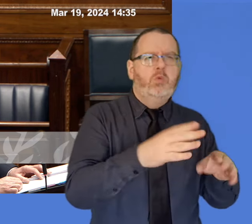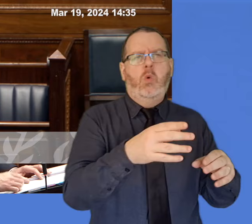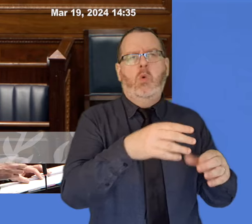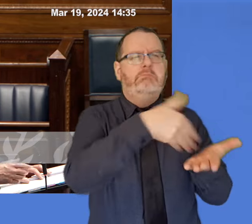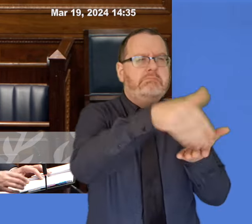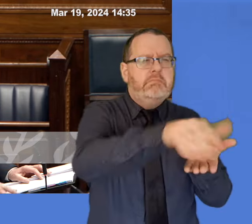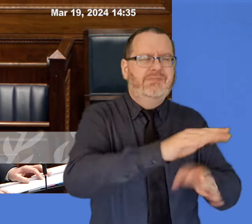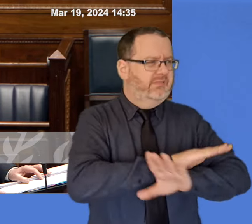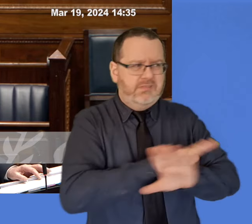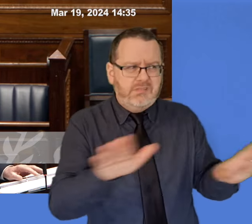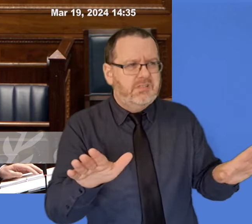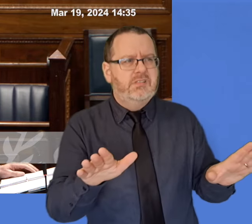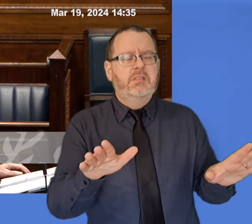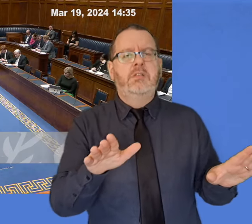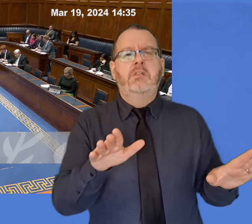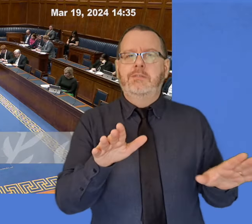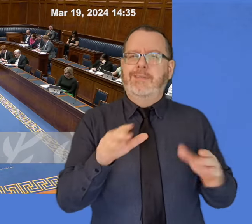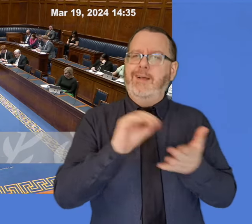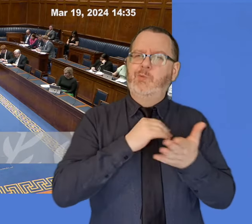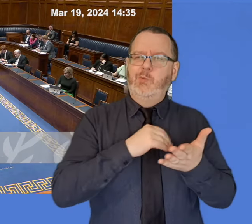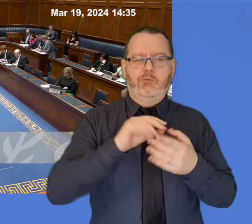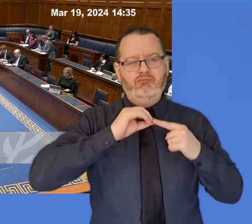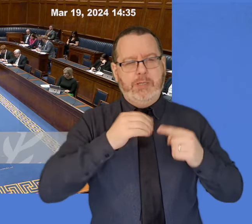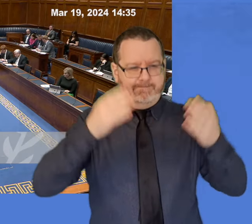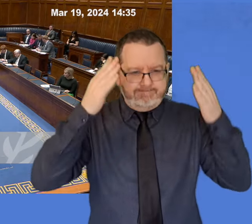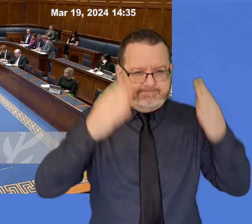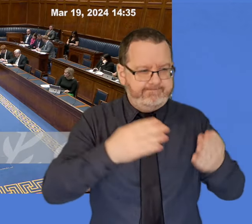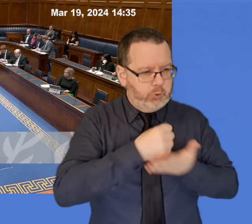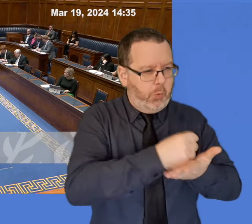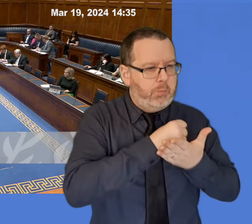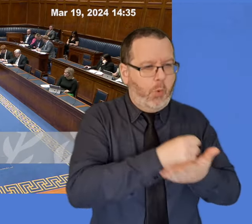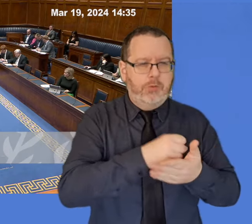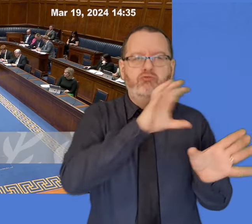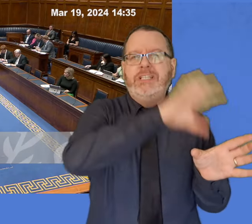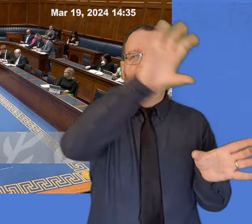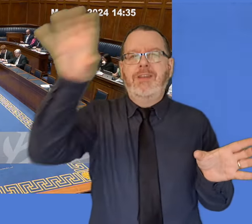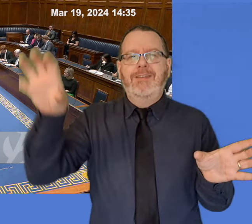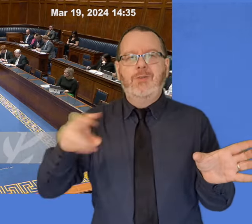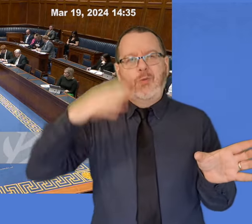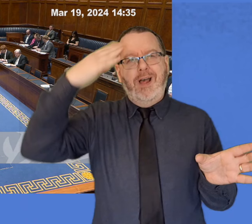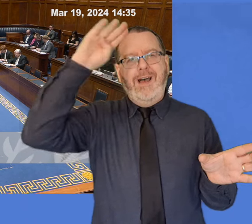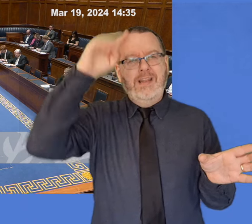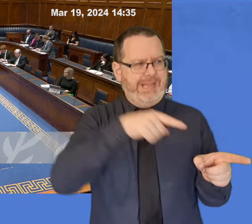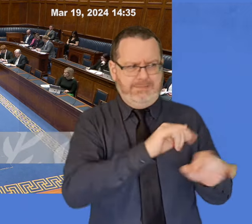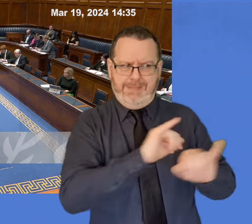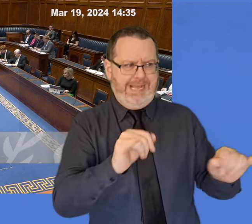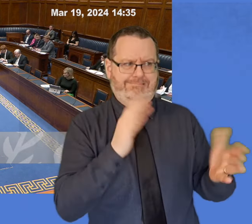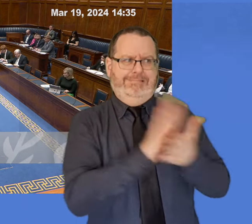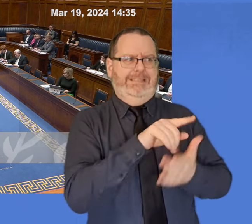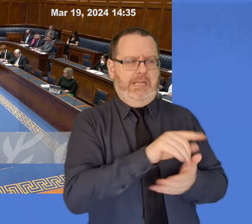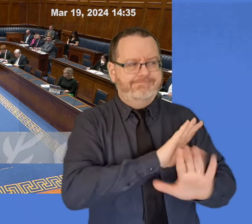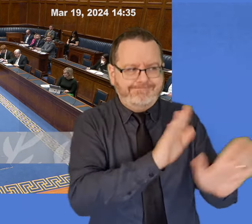support more jobs in regional areas. Australia. Thank you, Mr. Speaker, and thank the Minister for that